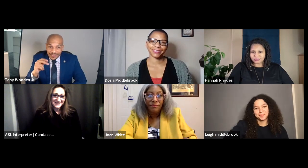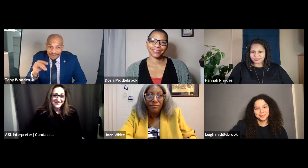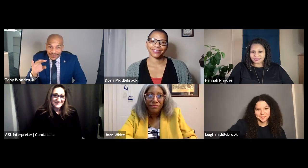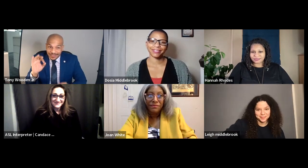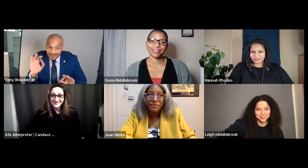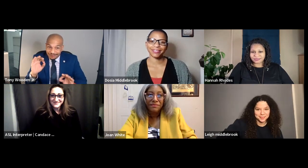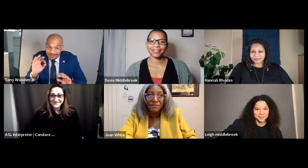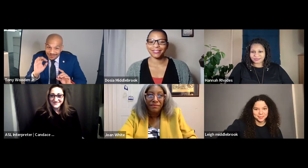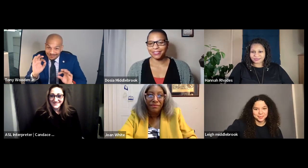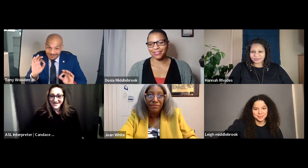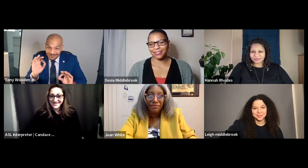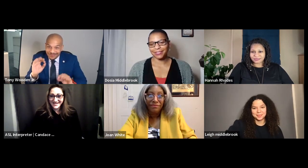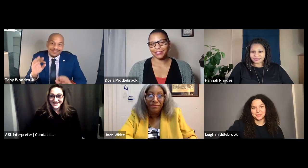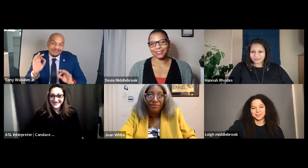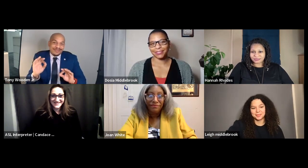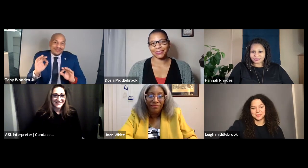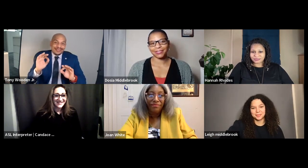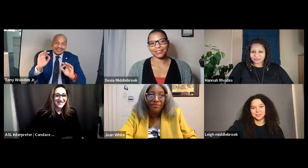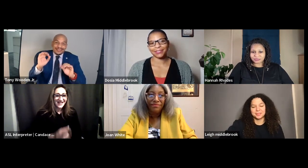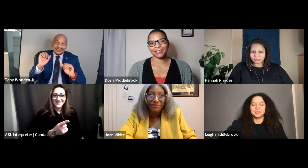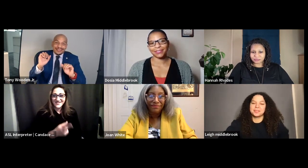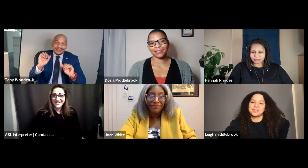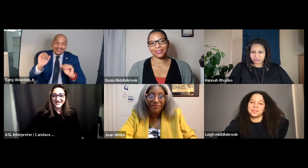Thanks. Thank you. Thank you, Lee. And then